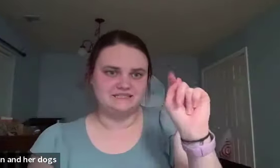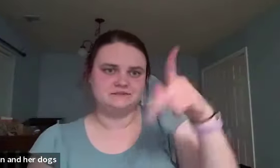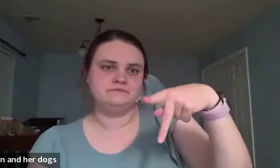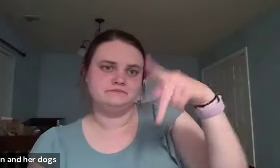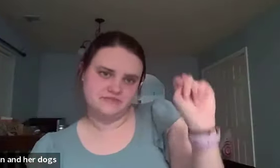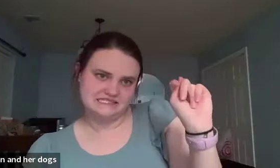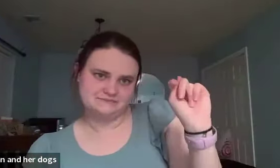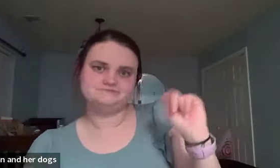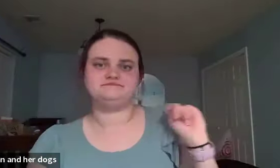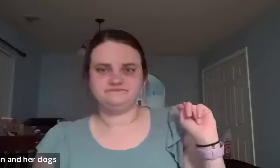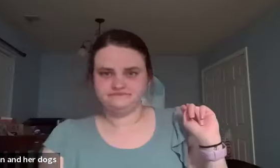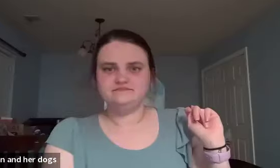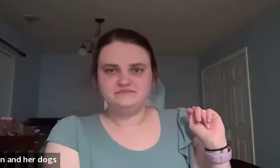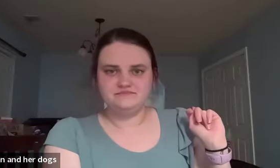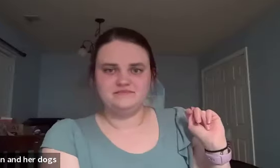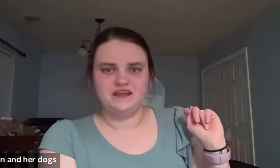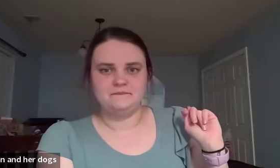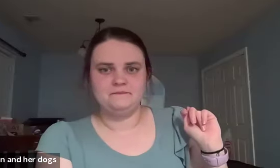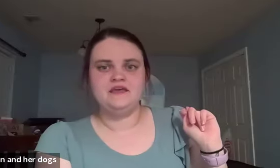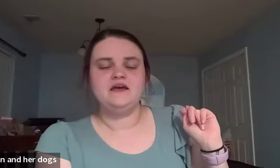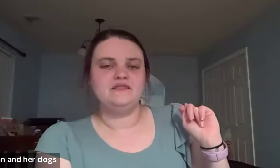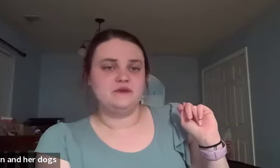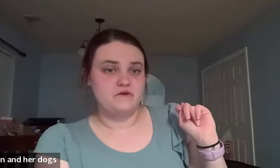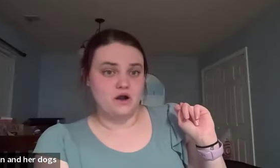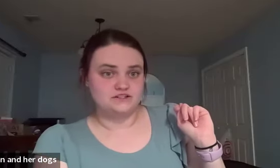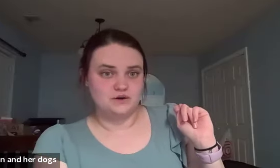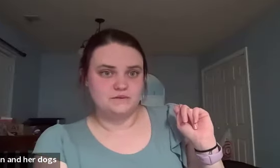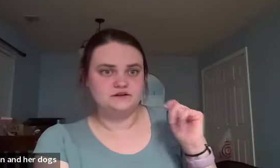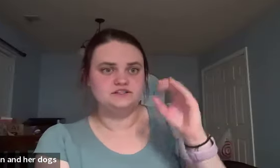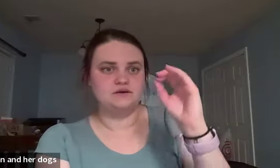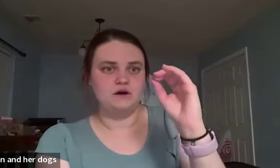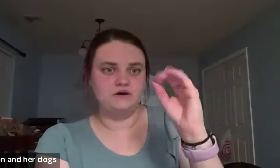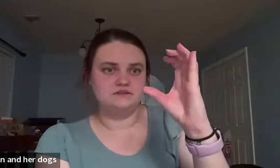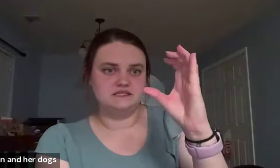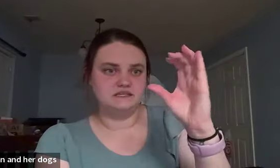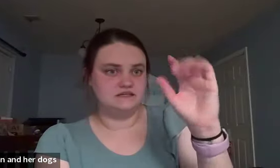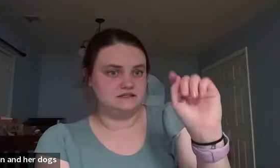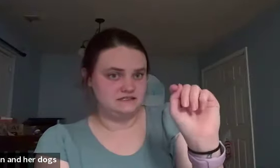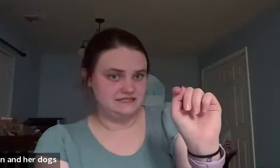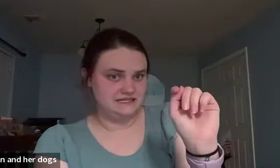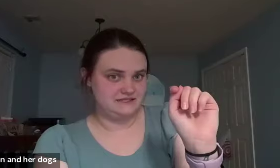P-T, P-T. Okay. Then we have October. So O-C-T,